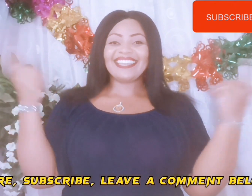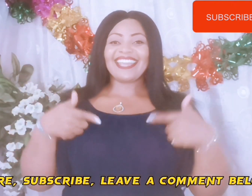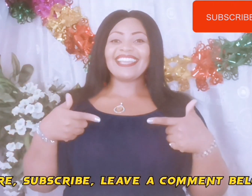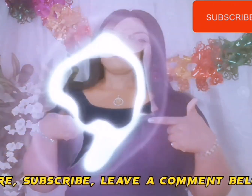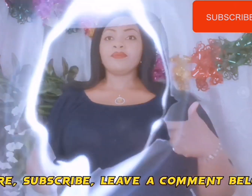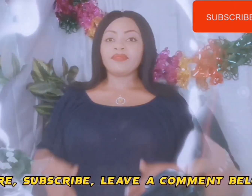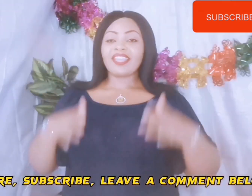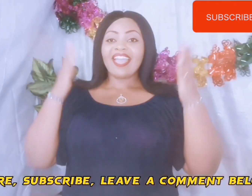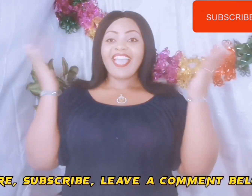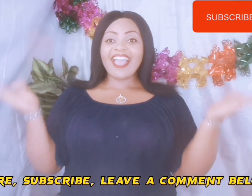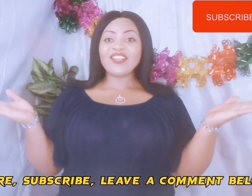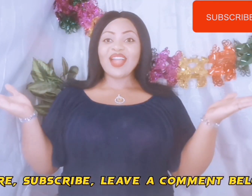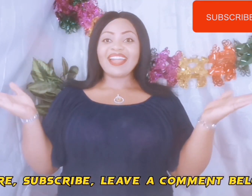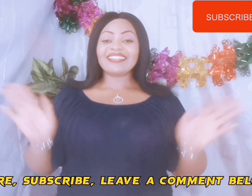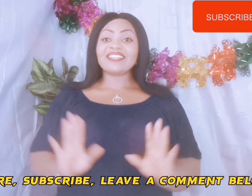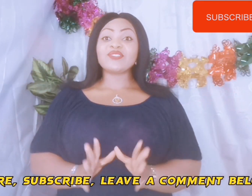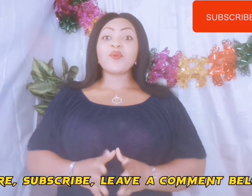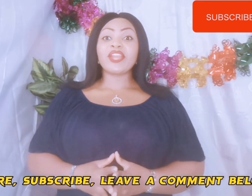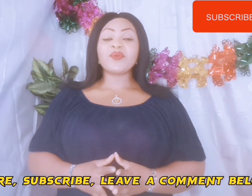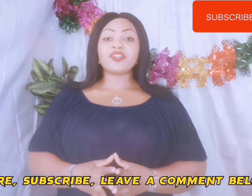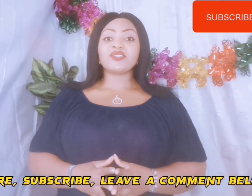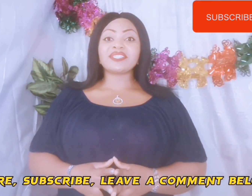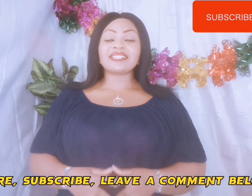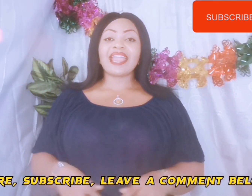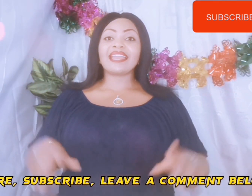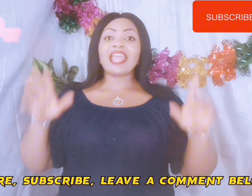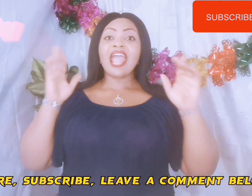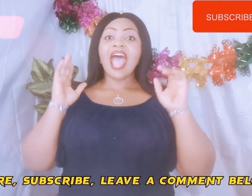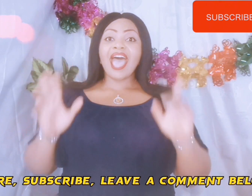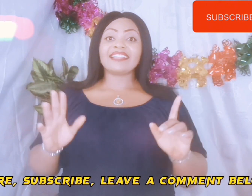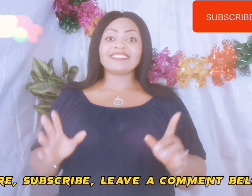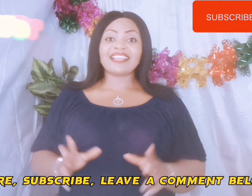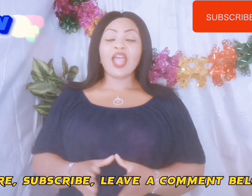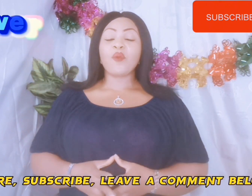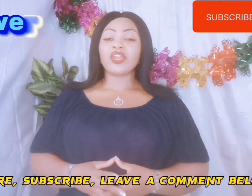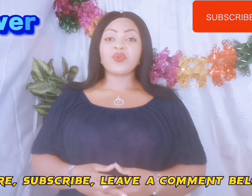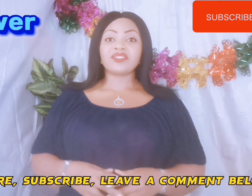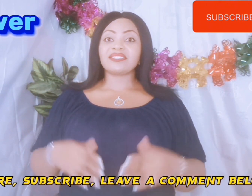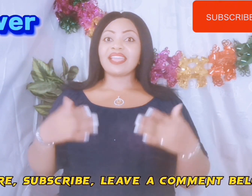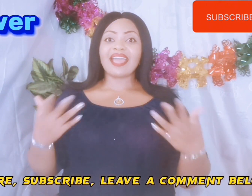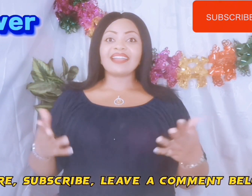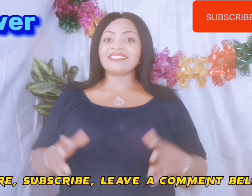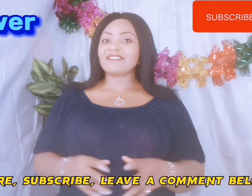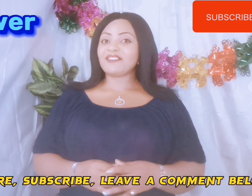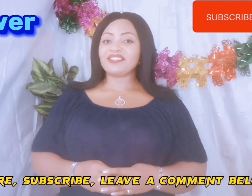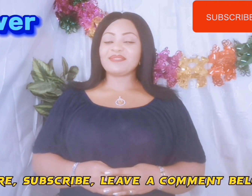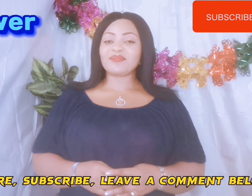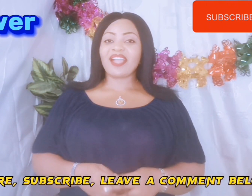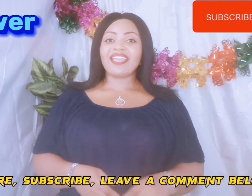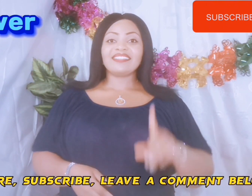simple. Next. Okay guys, so when you want to sign answer,